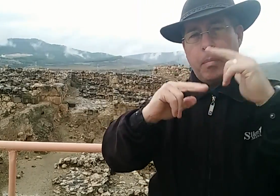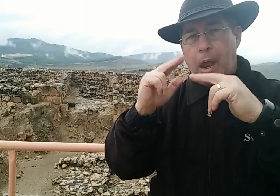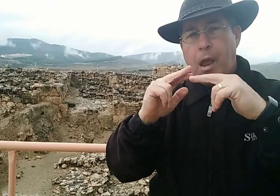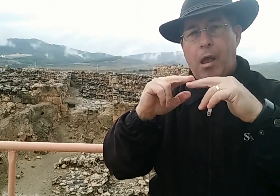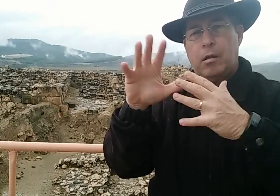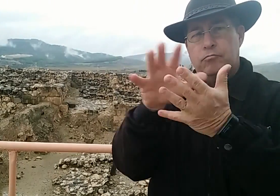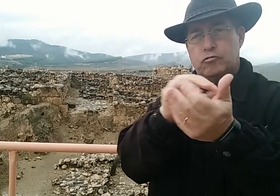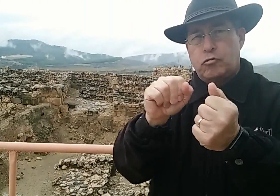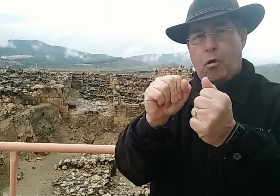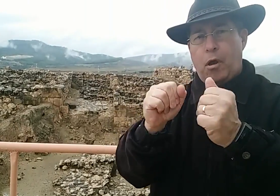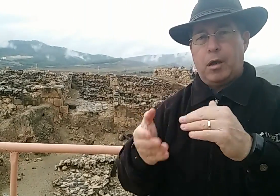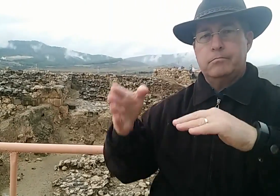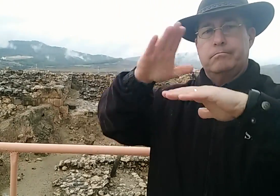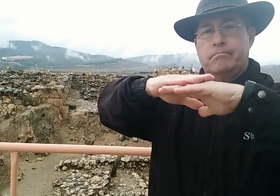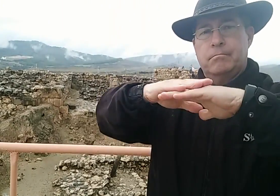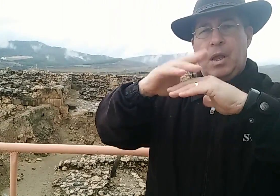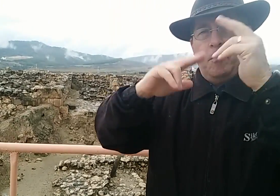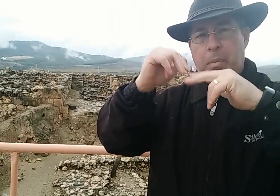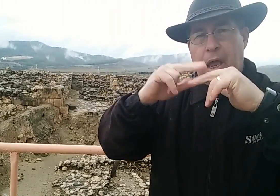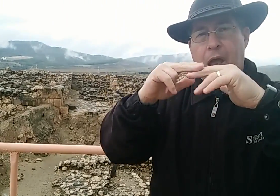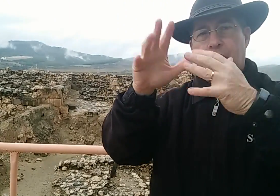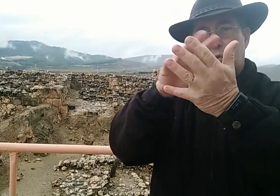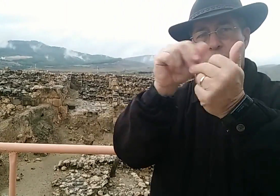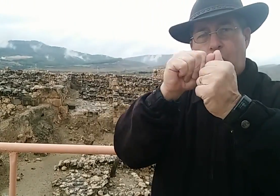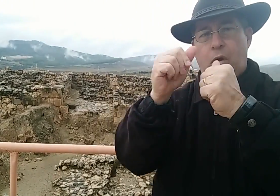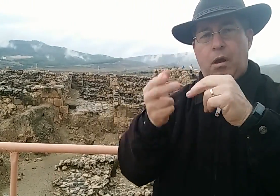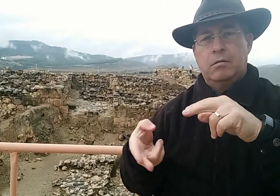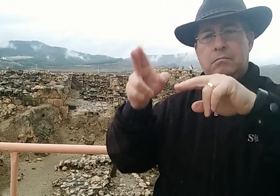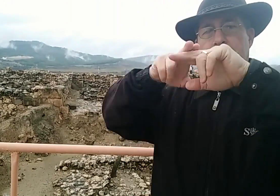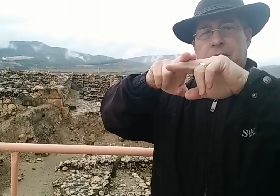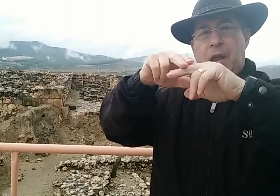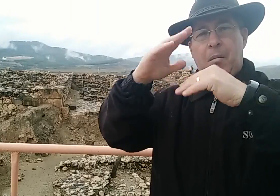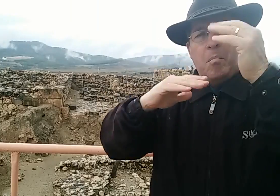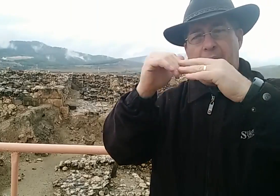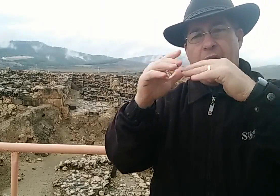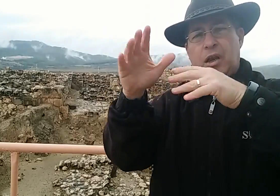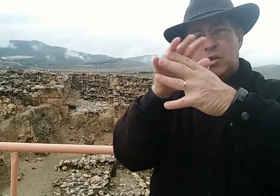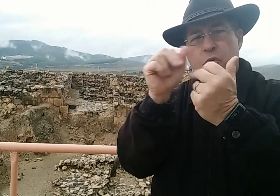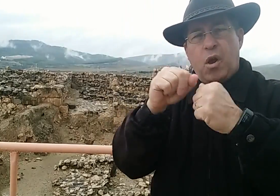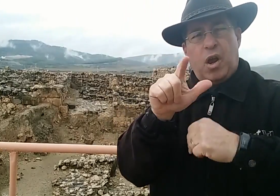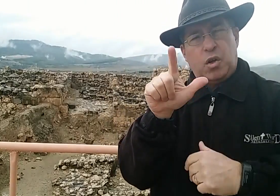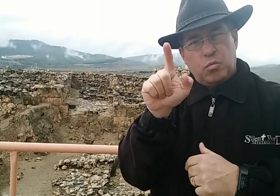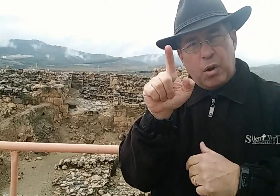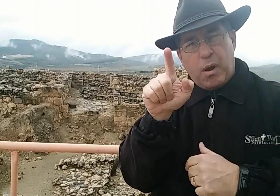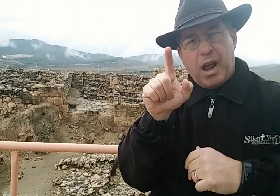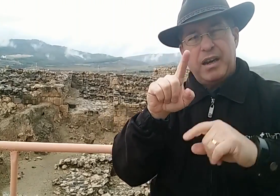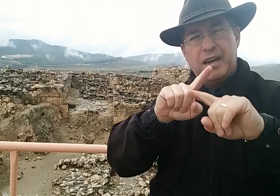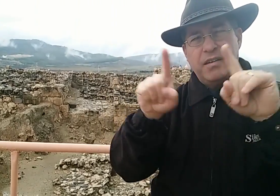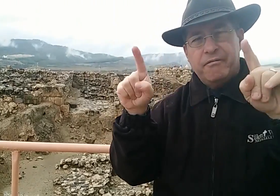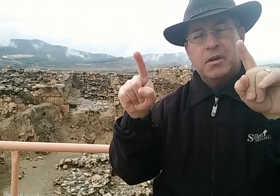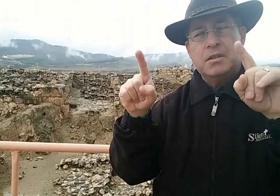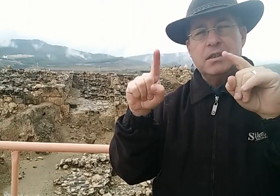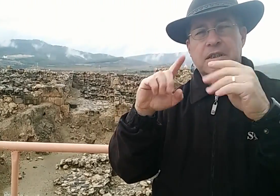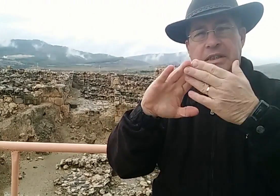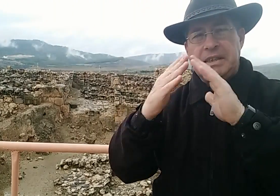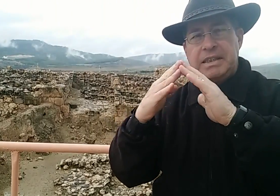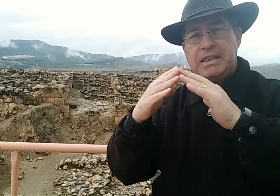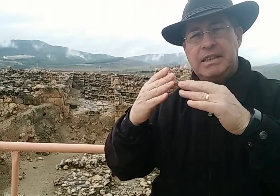here. There's buildings, and then that was destroyed. Cities were destroyed. Another city was built on top of it. Possibly